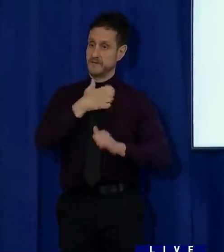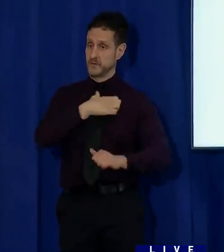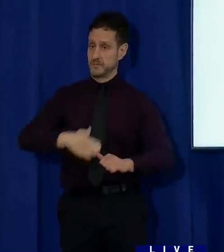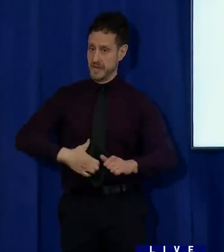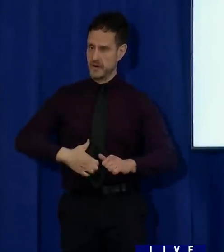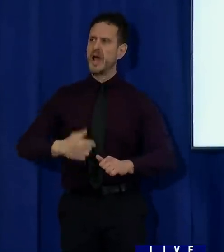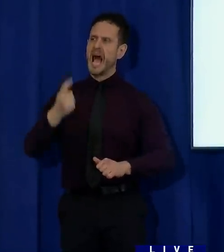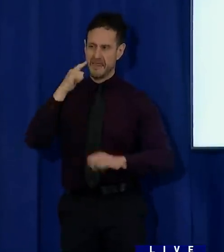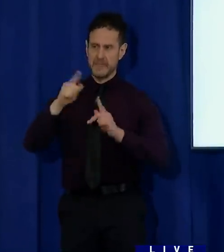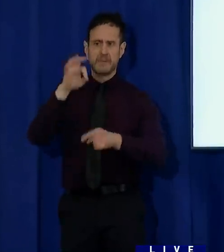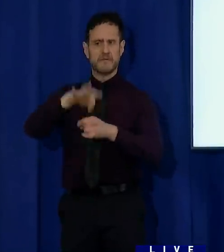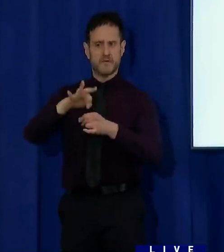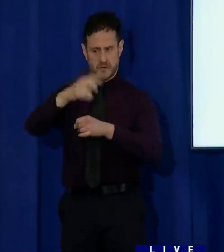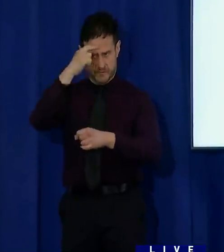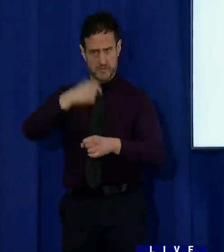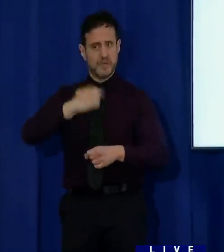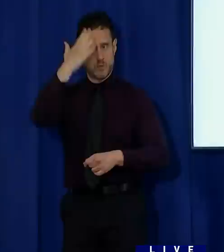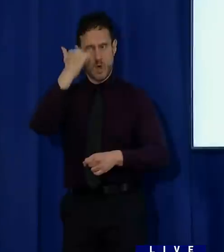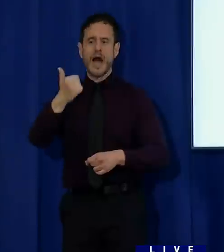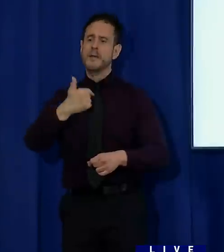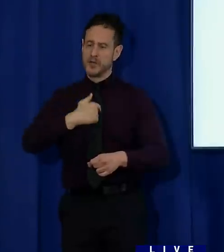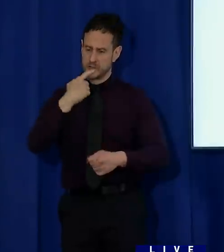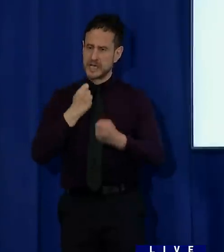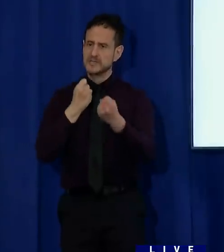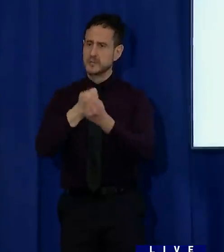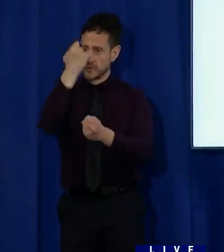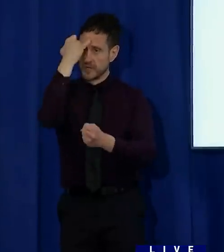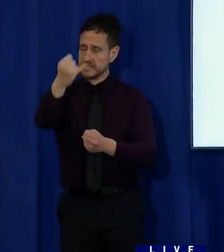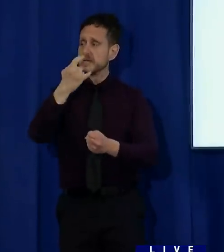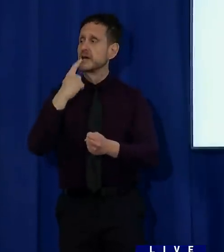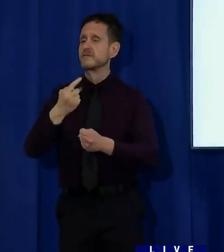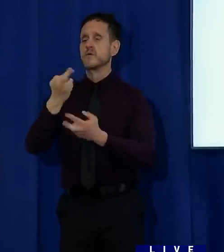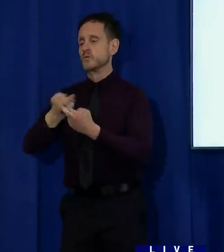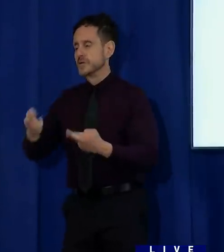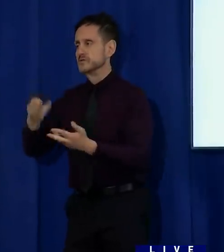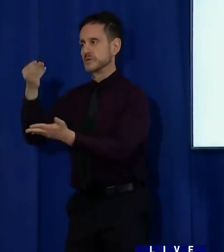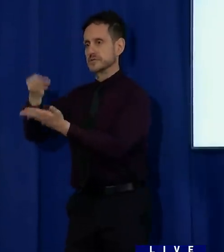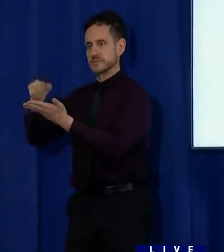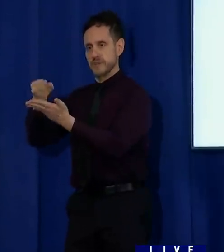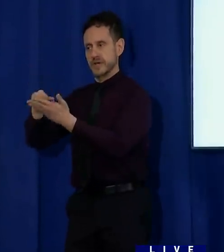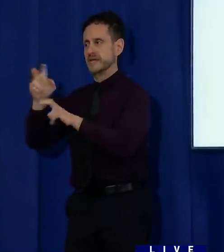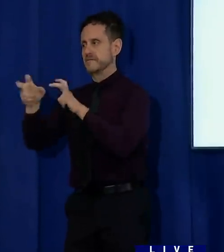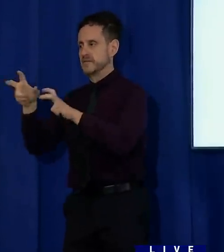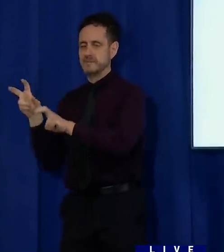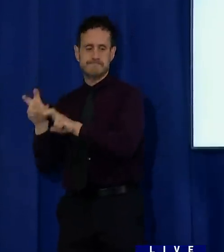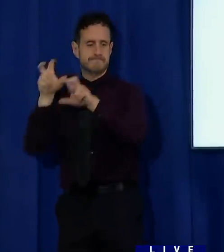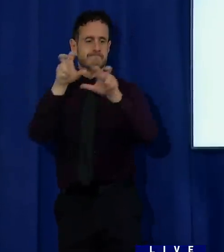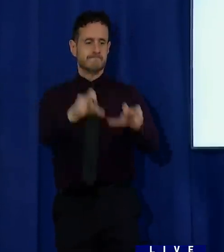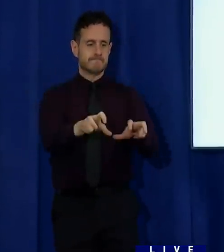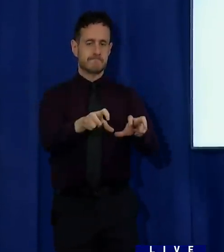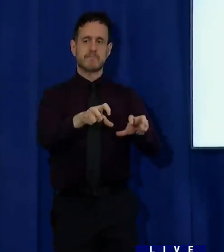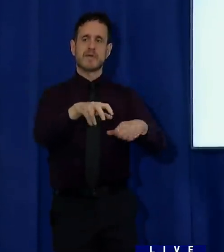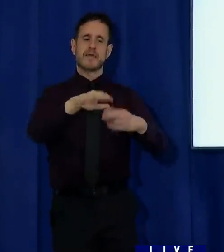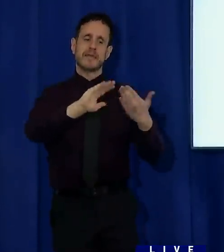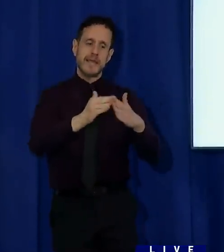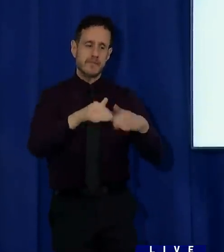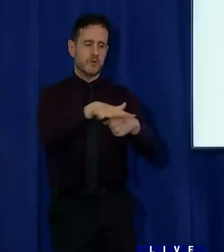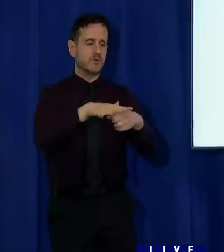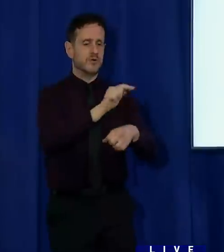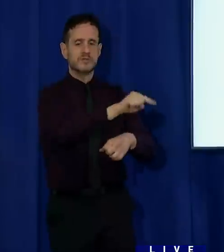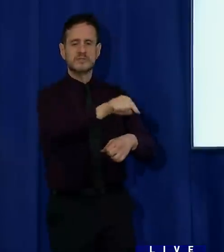this. We have to bring resources and investments to neighborhoods and communities that have